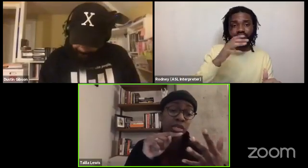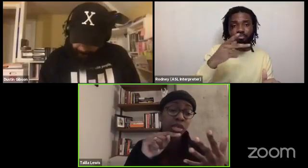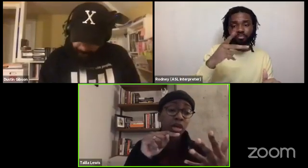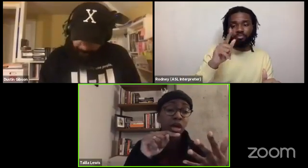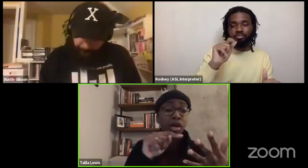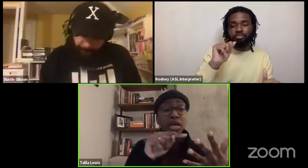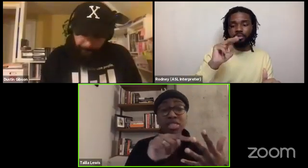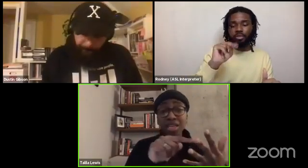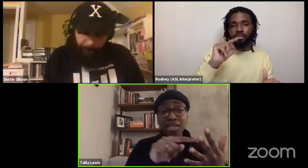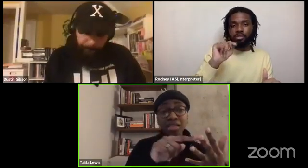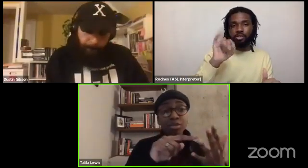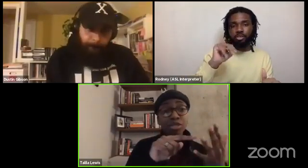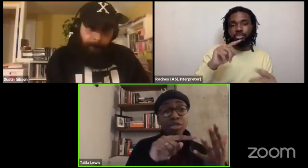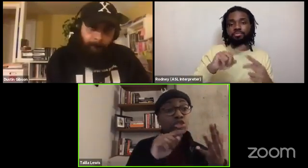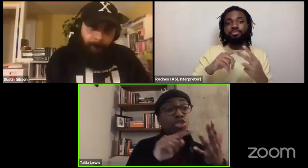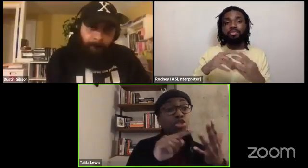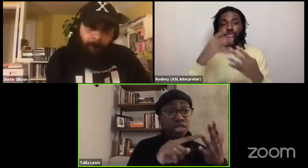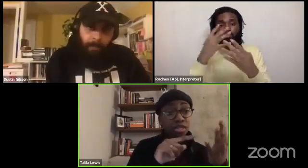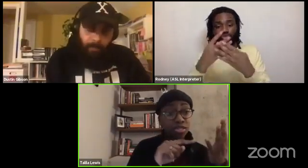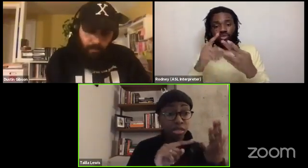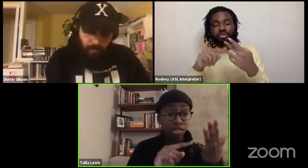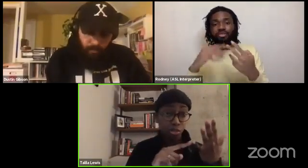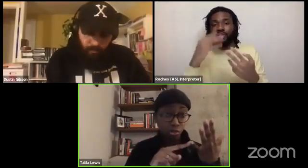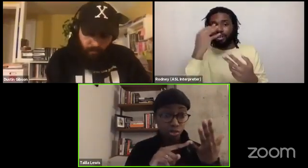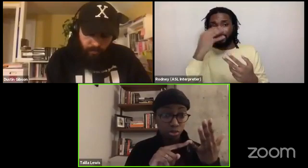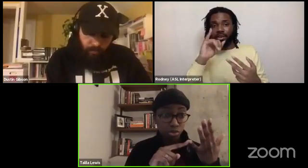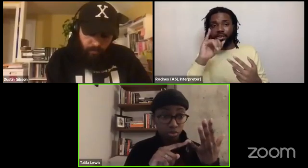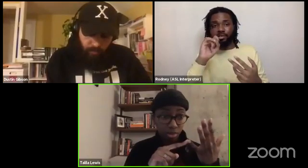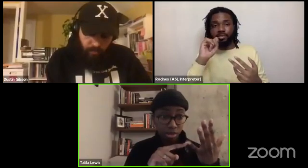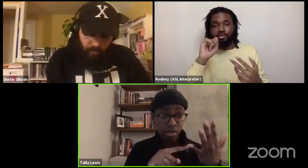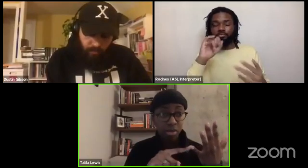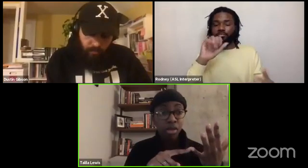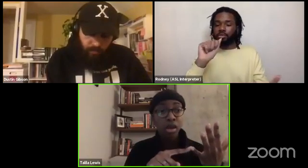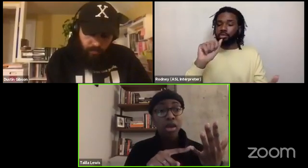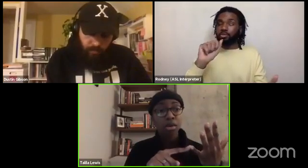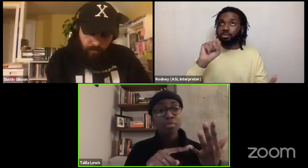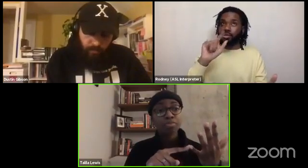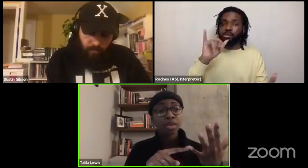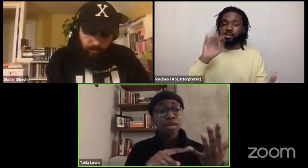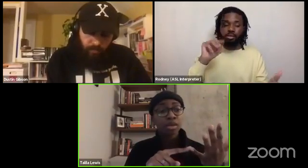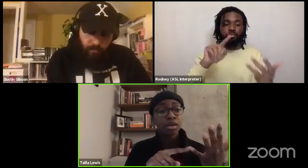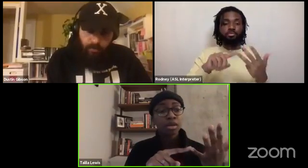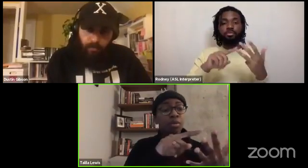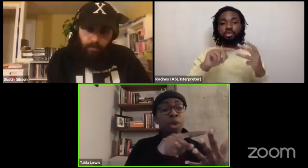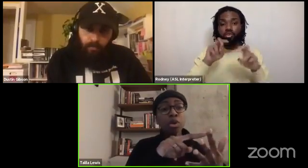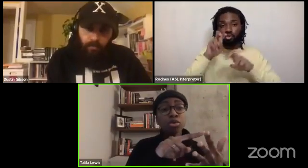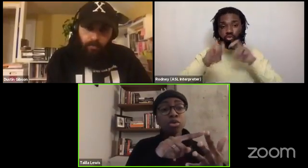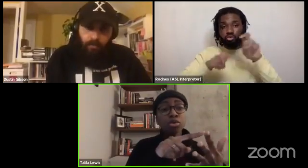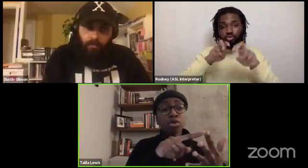prisons, asylums, circuses, and zoos, right?